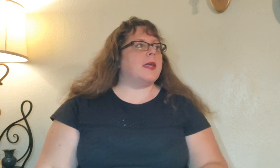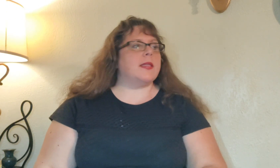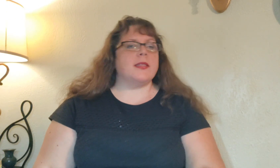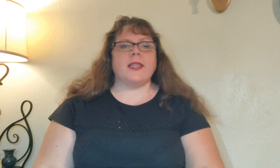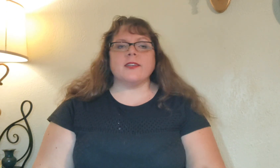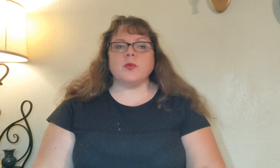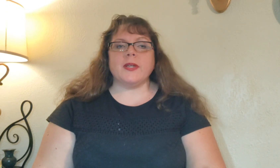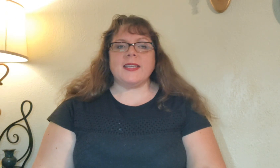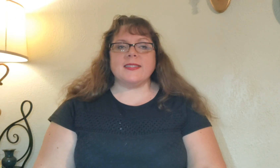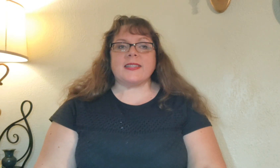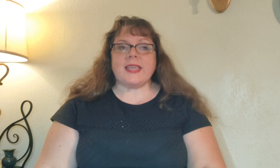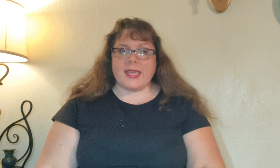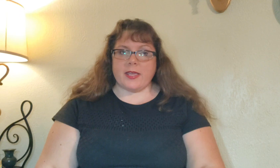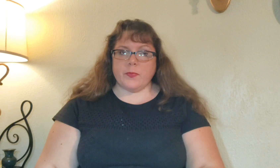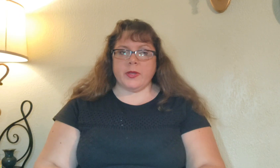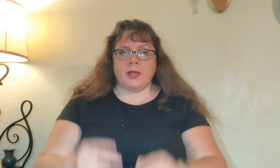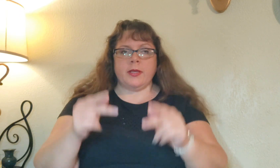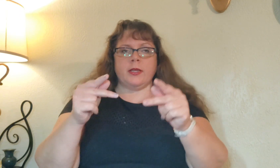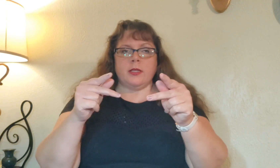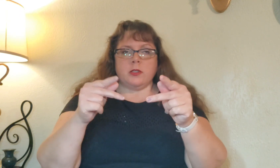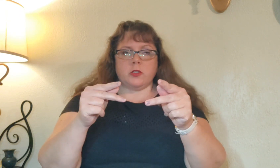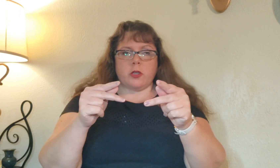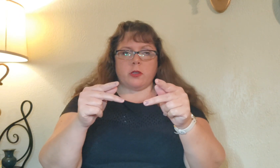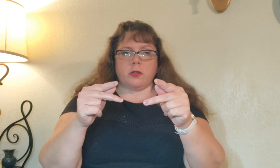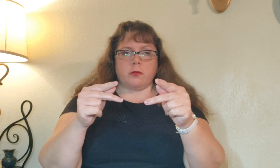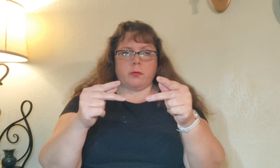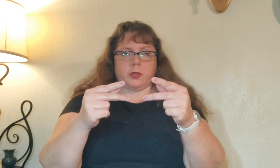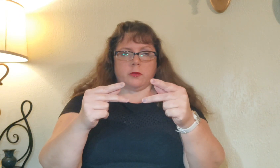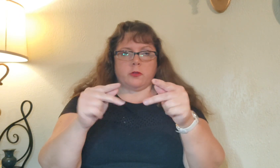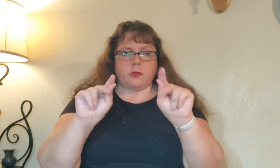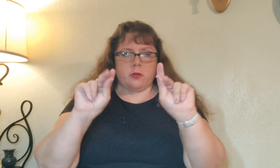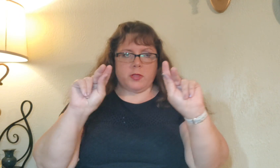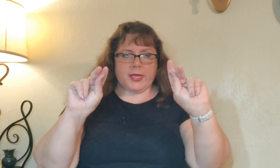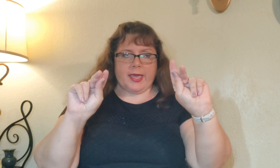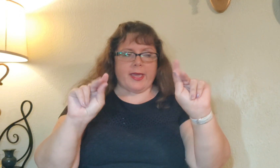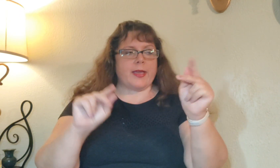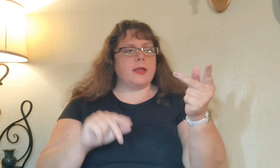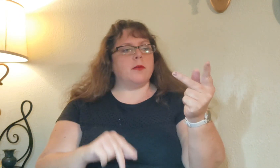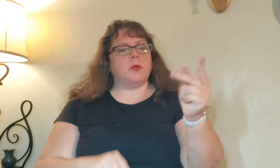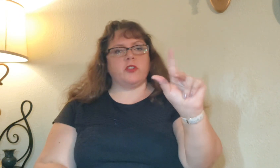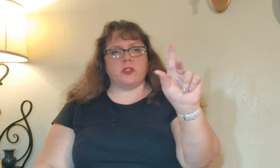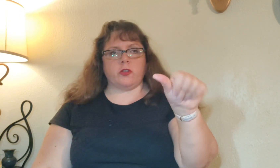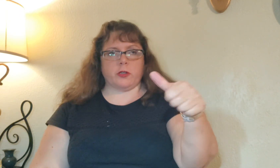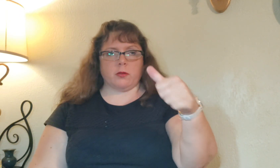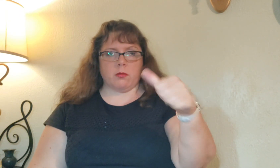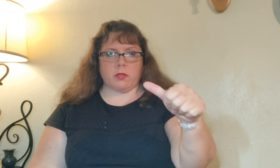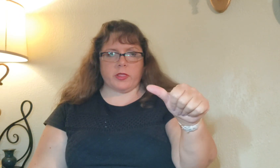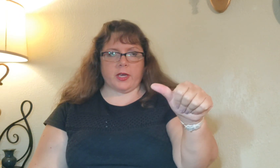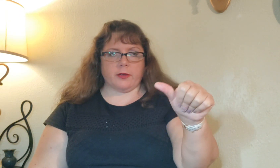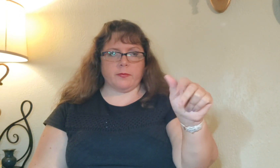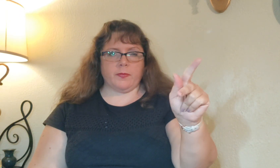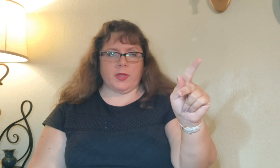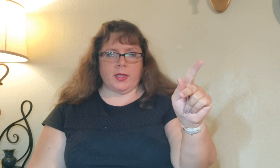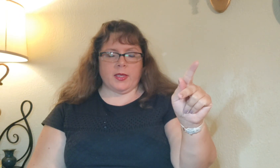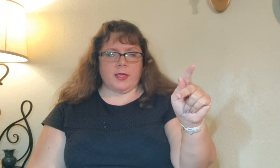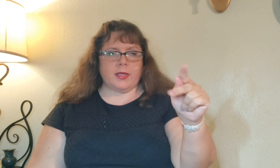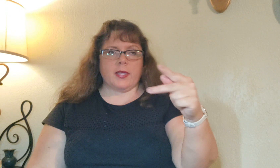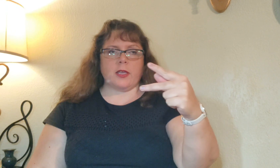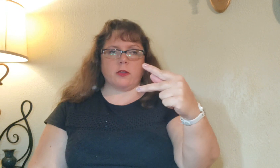And the next one is keep. So you will do the K, which is your thumb and your